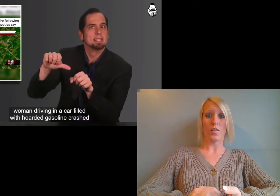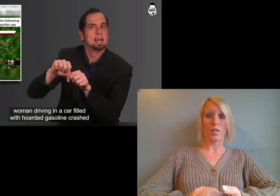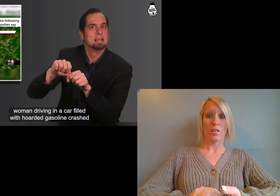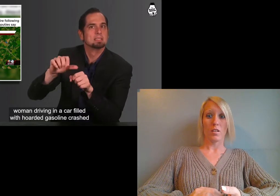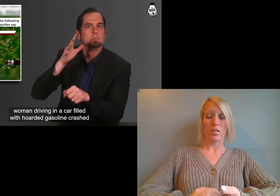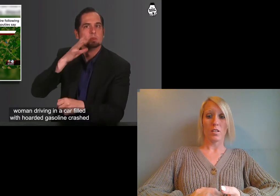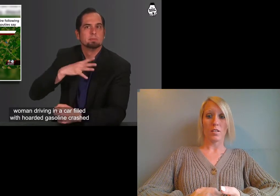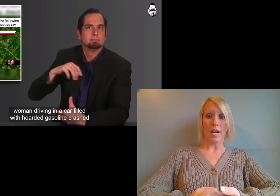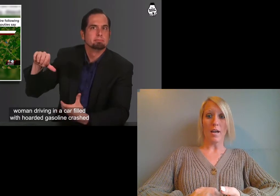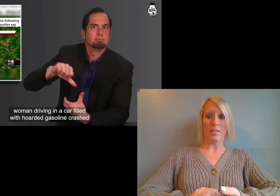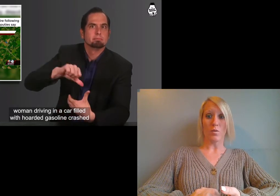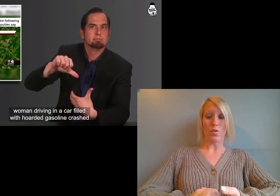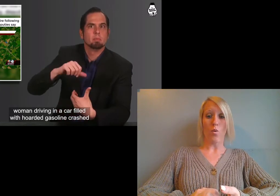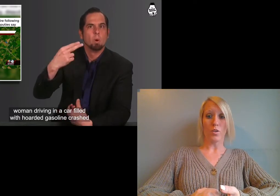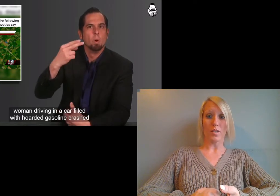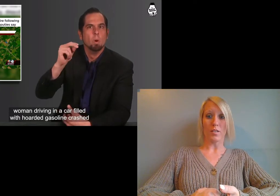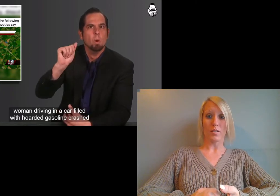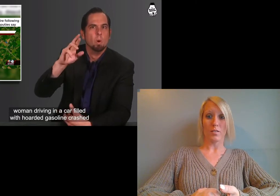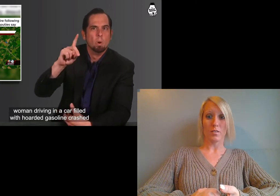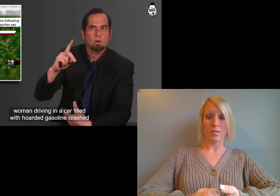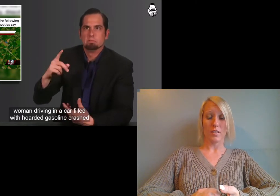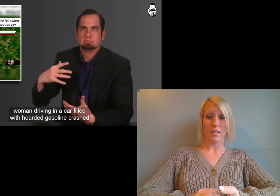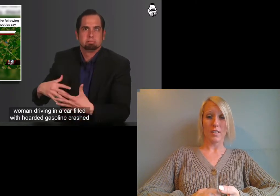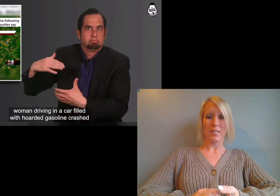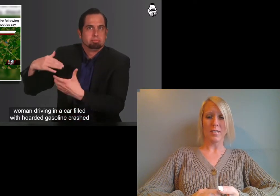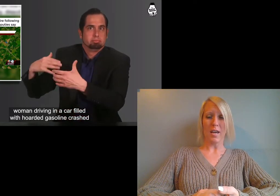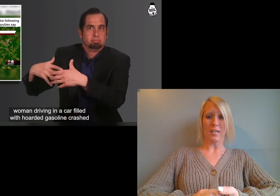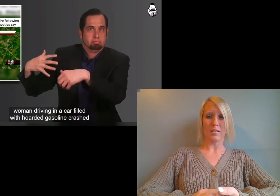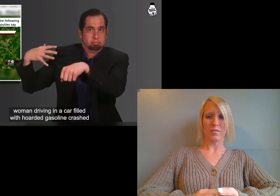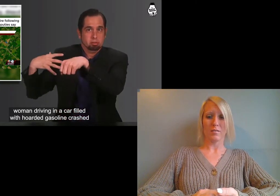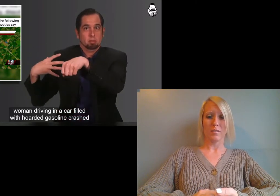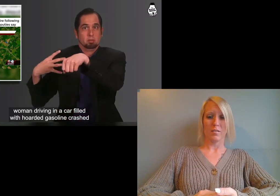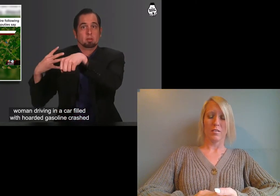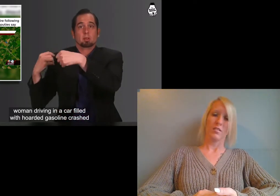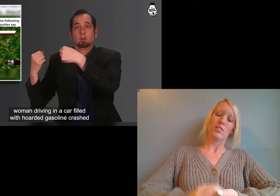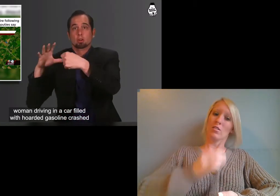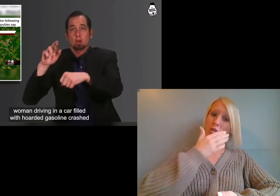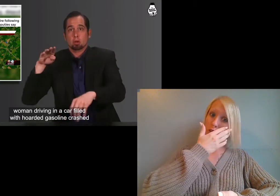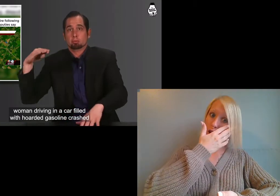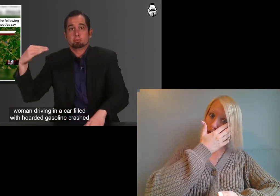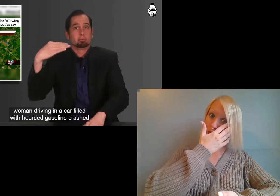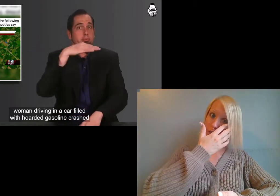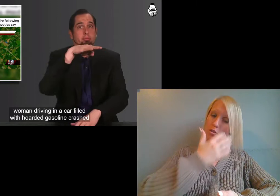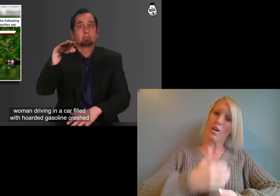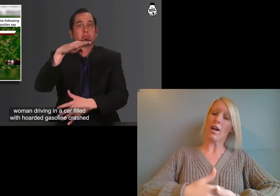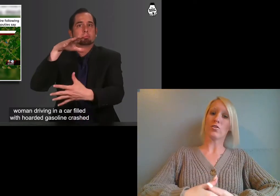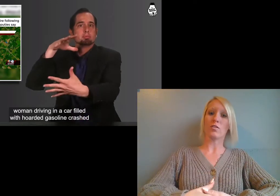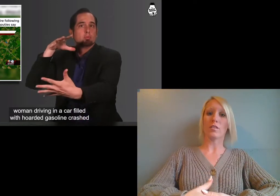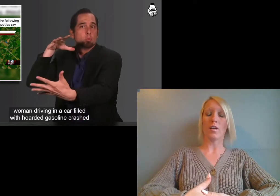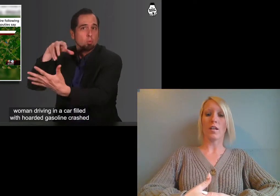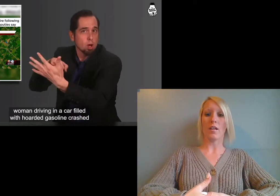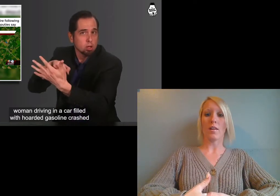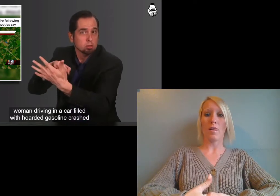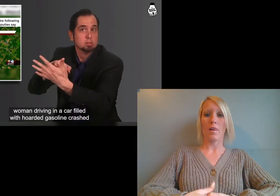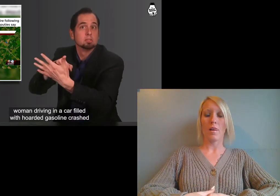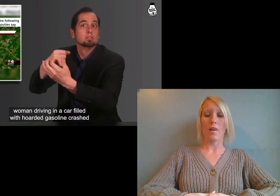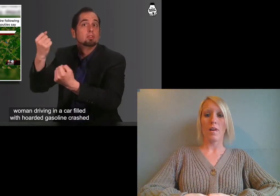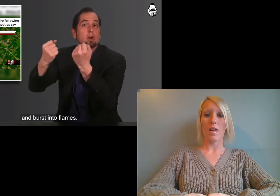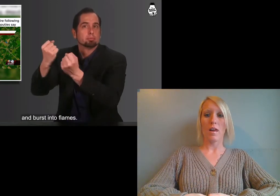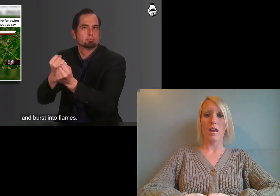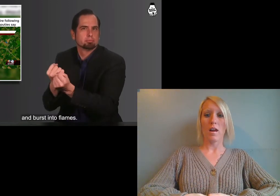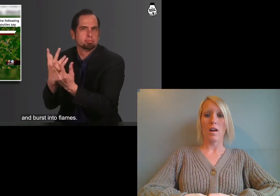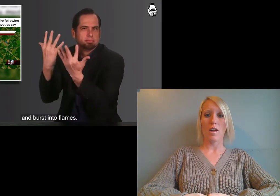with gas that was hoarded inside her car, and it crashed.